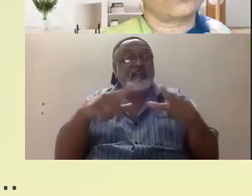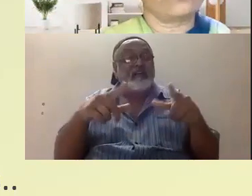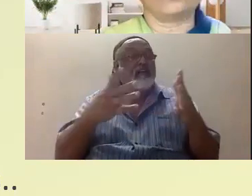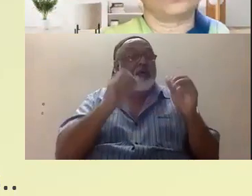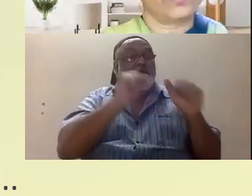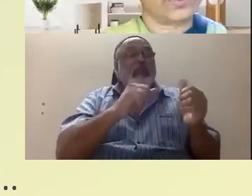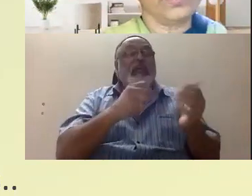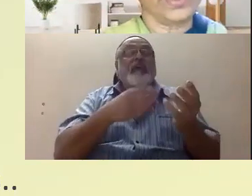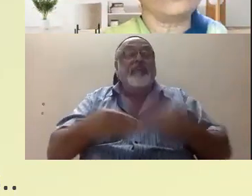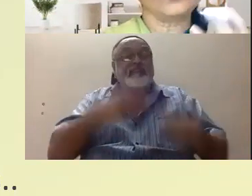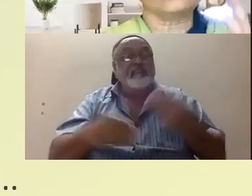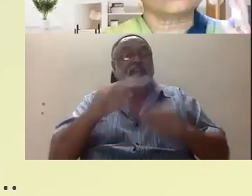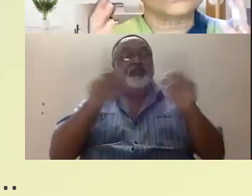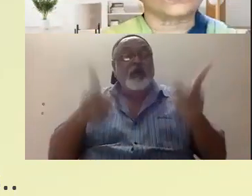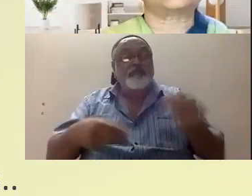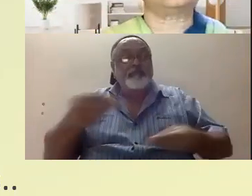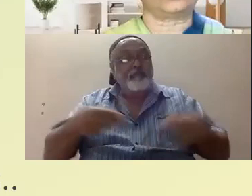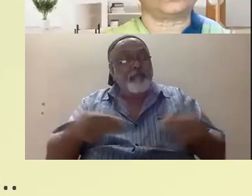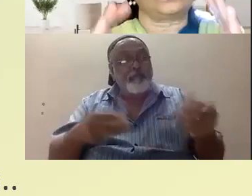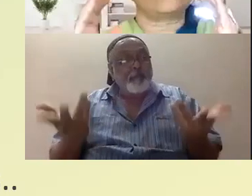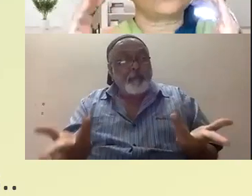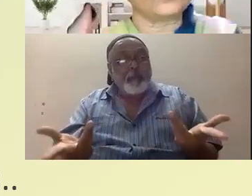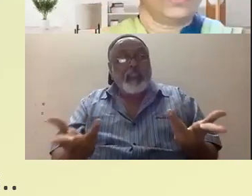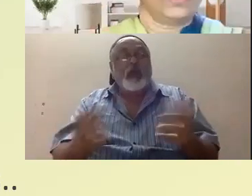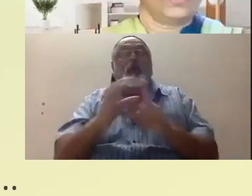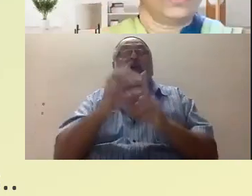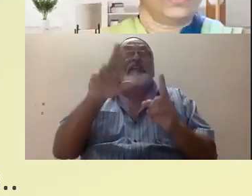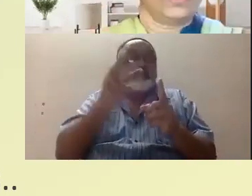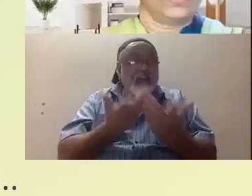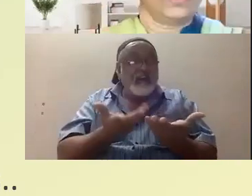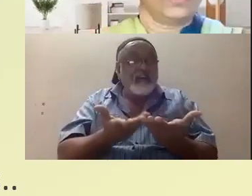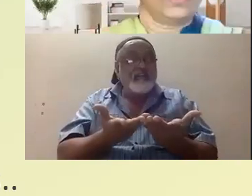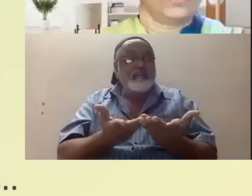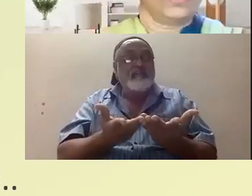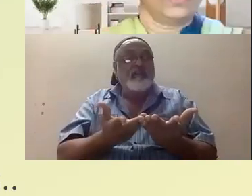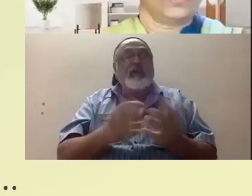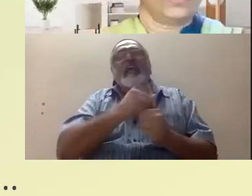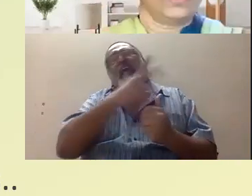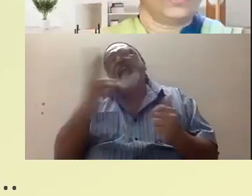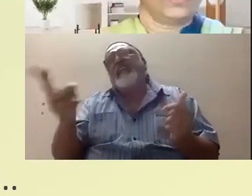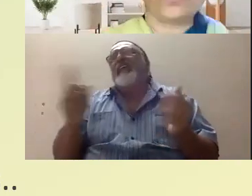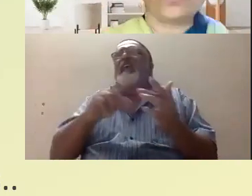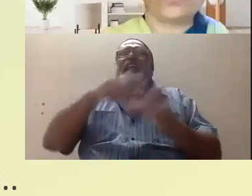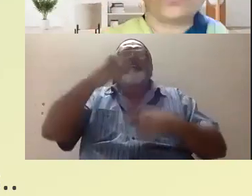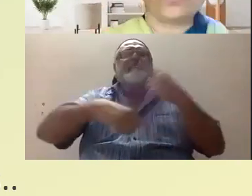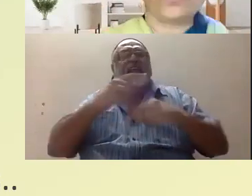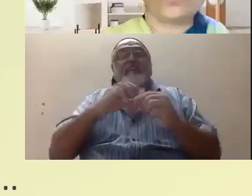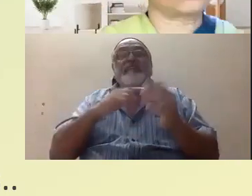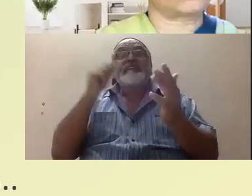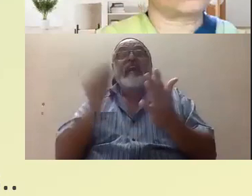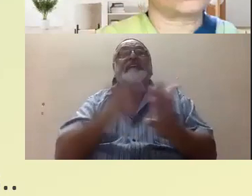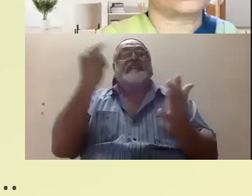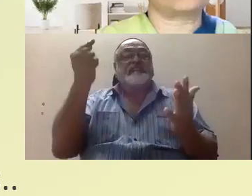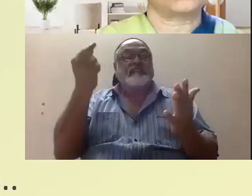agriculture, farming, you know, every sector and every industry has opportunity for